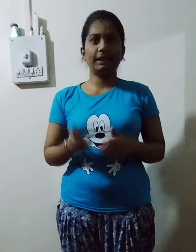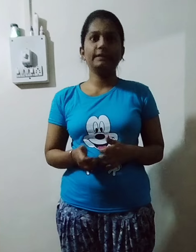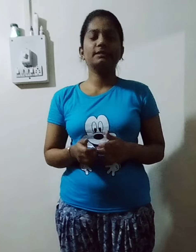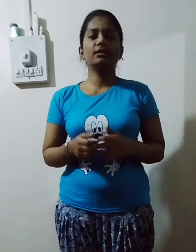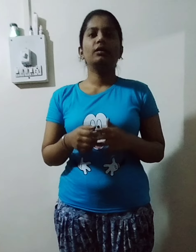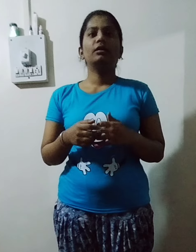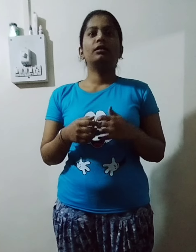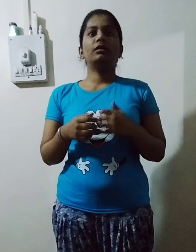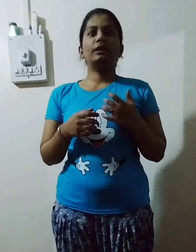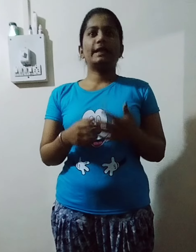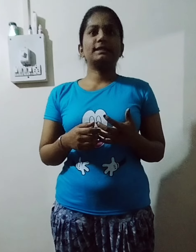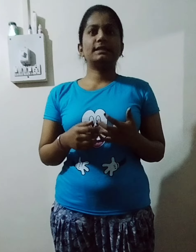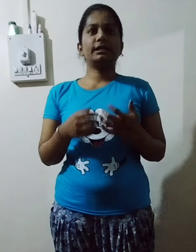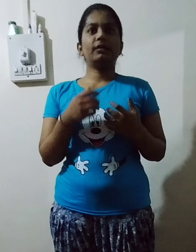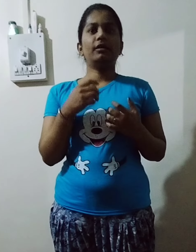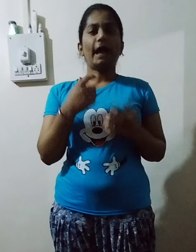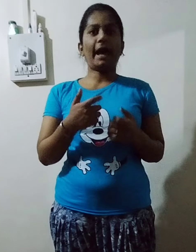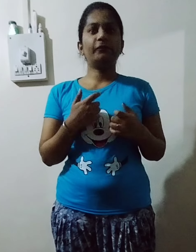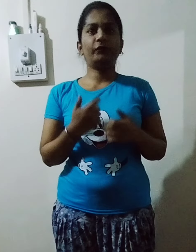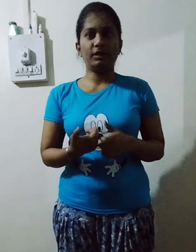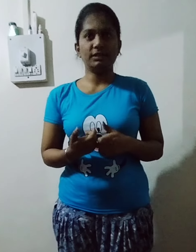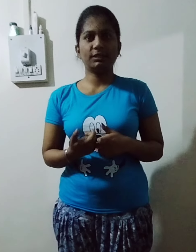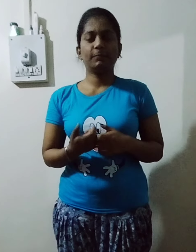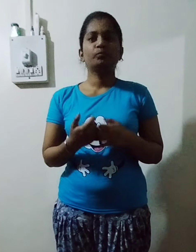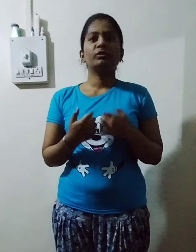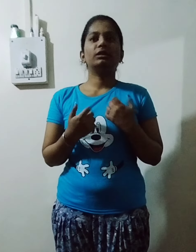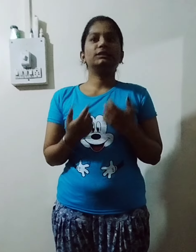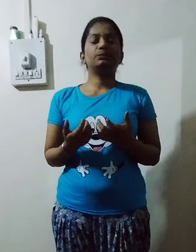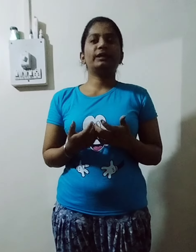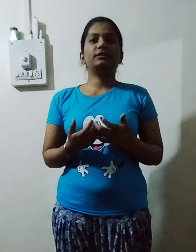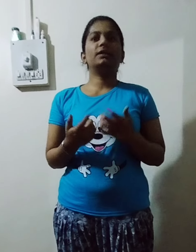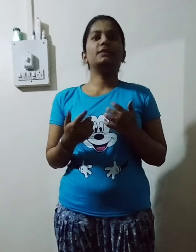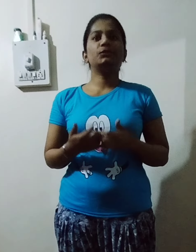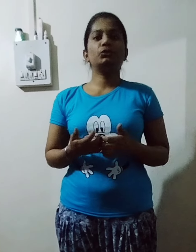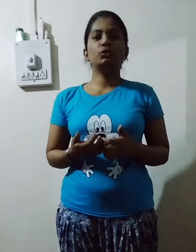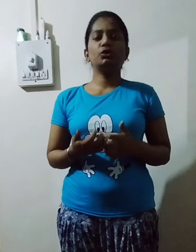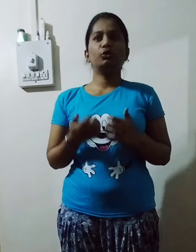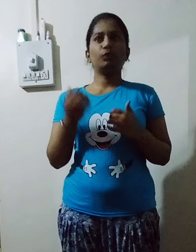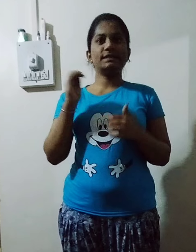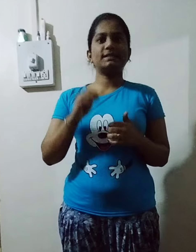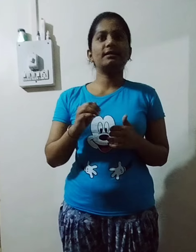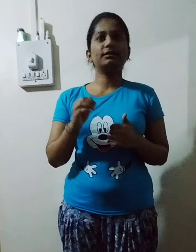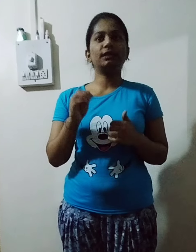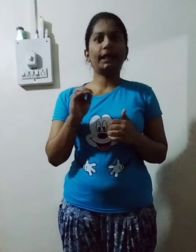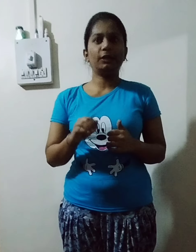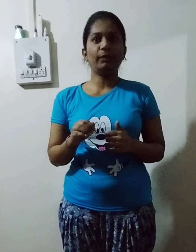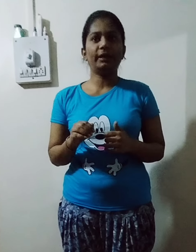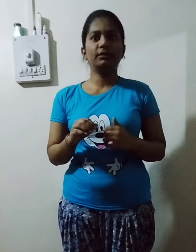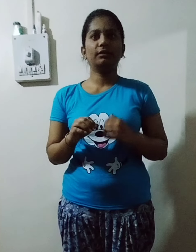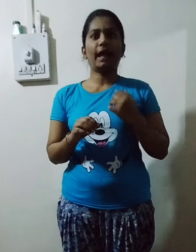list. Next is a add first. This method is used to insert the element at